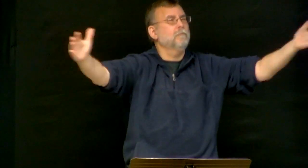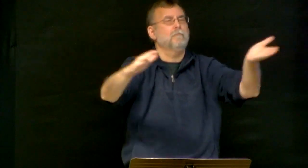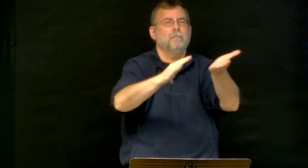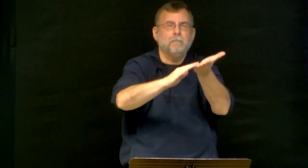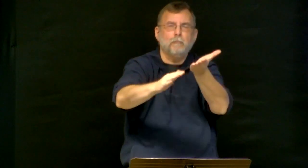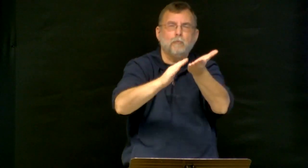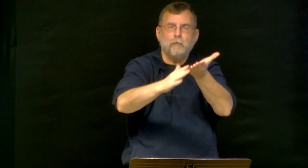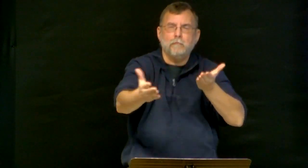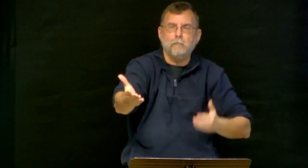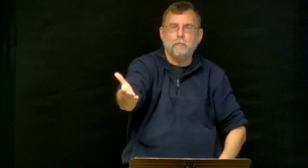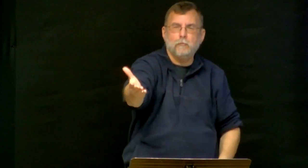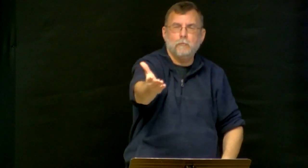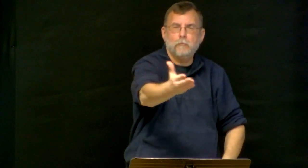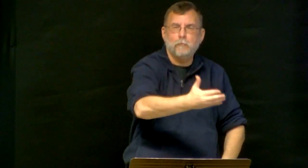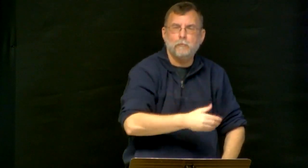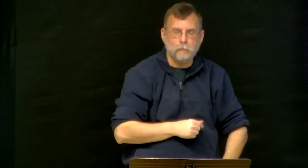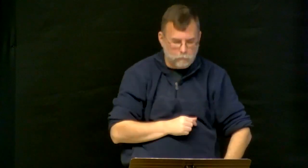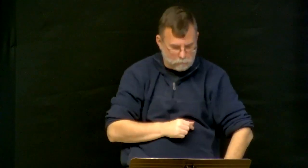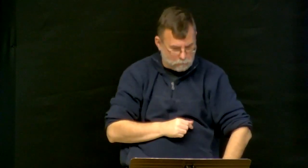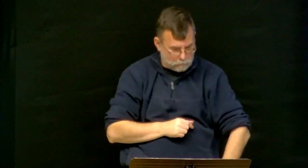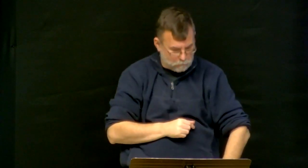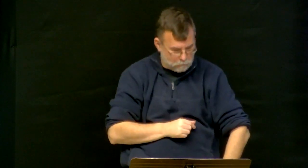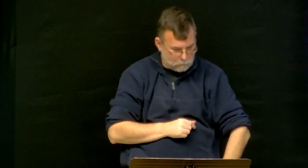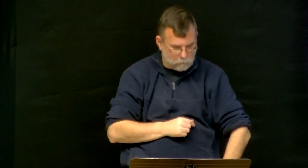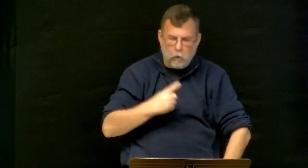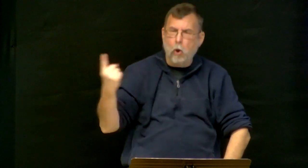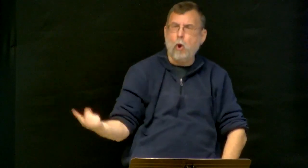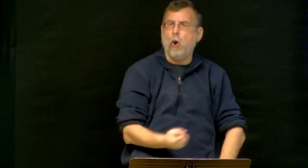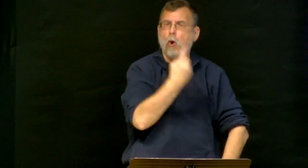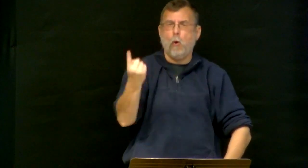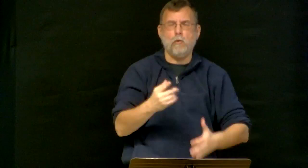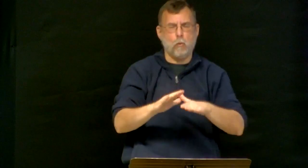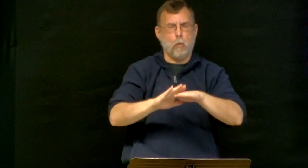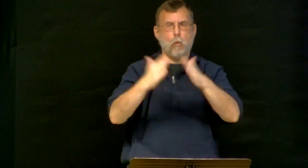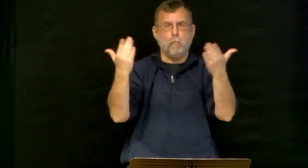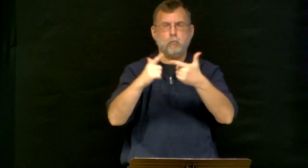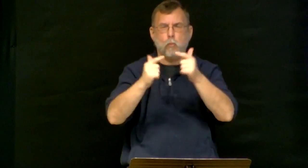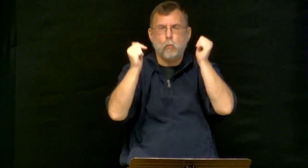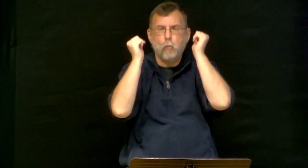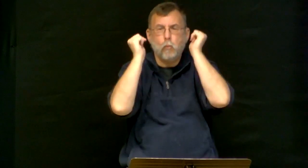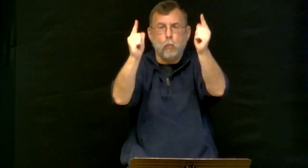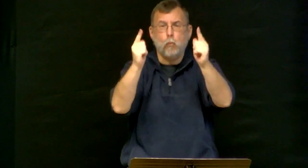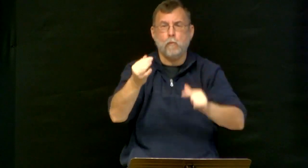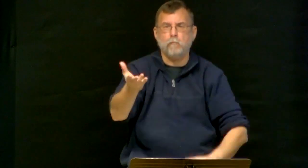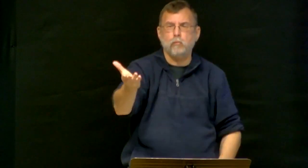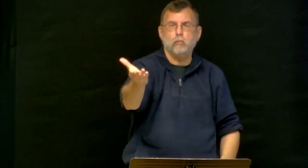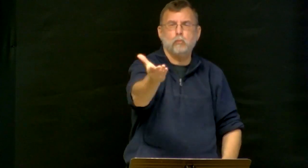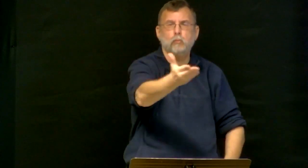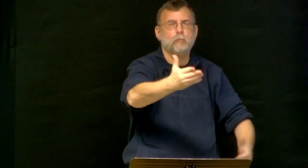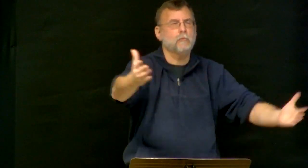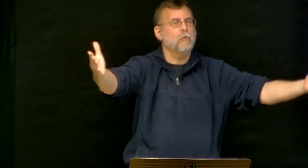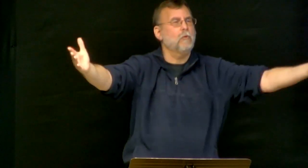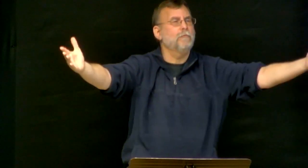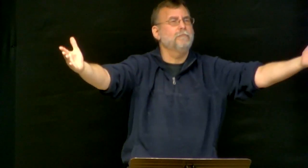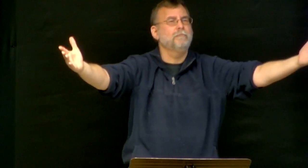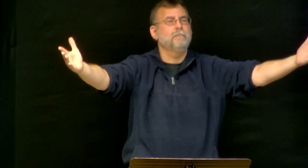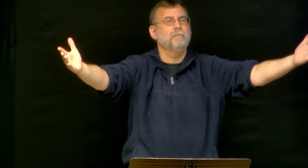forgiveness to all of us as he outstretches his arms to us. He's always open for all of